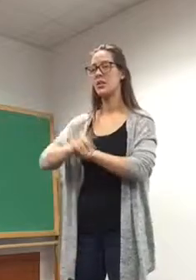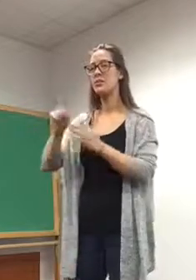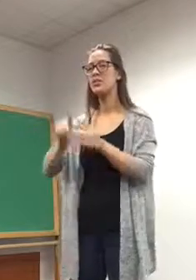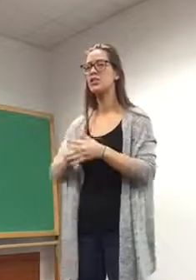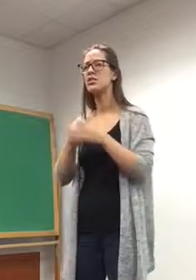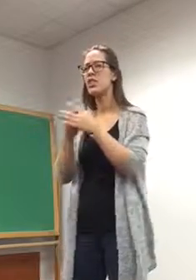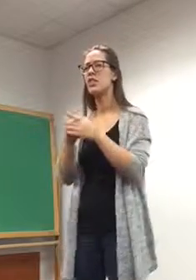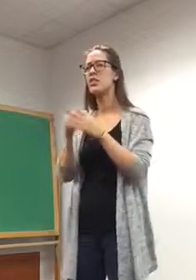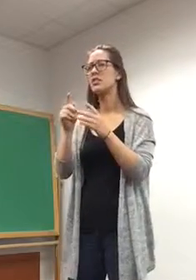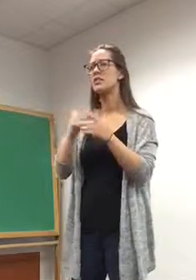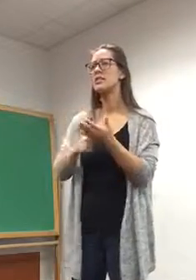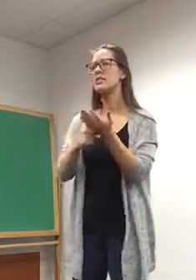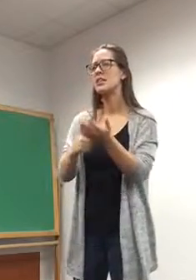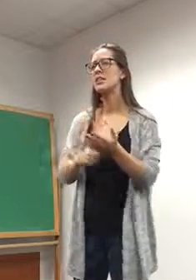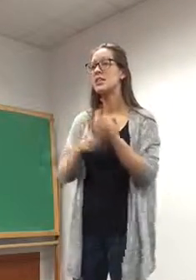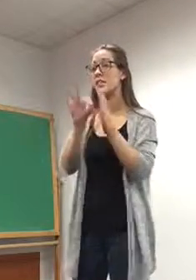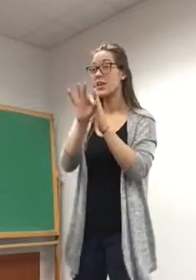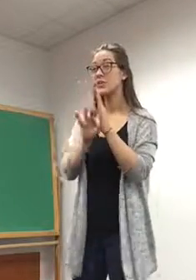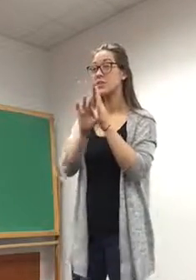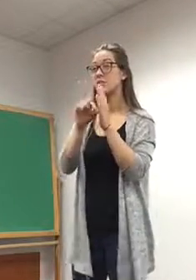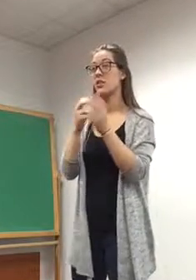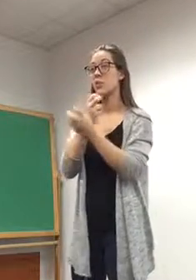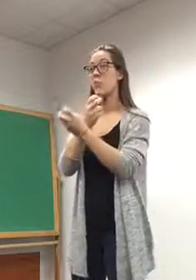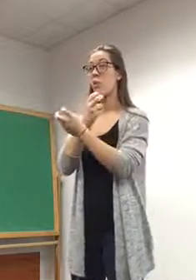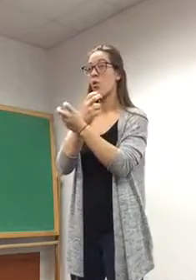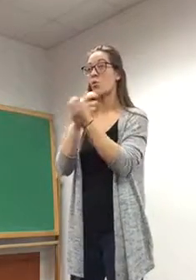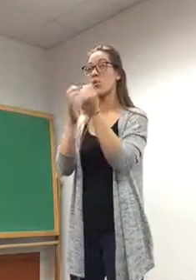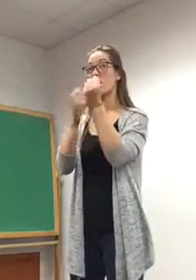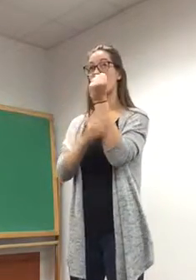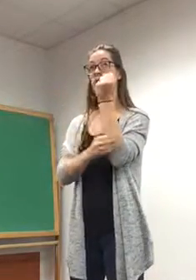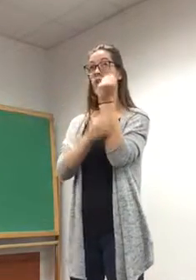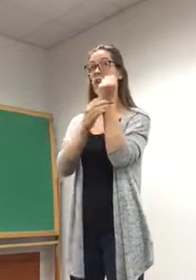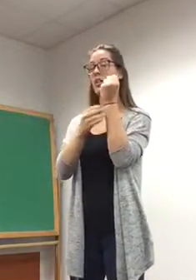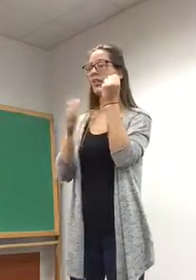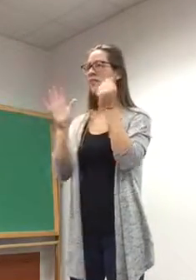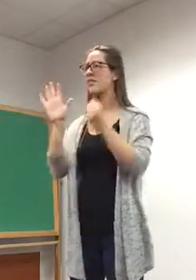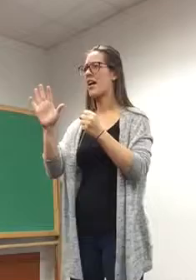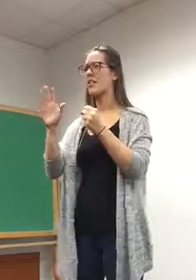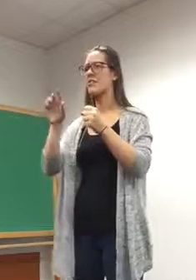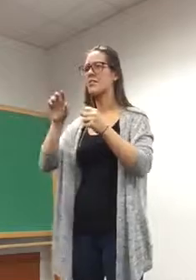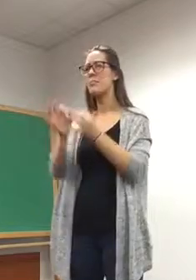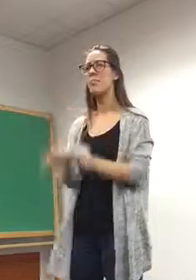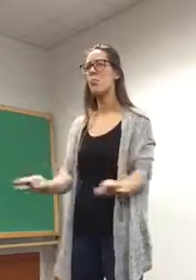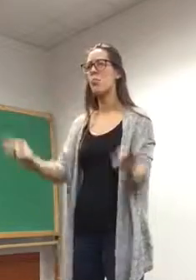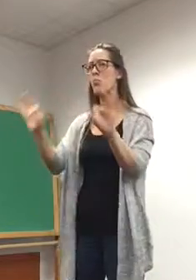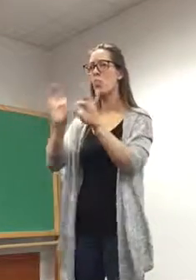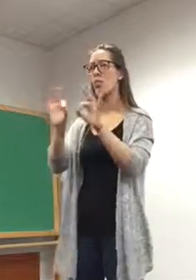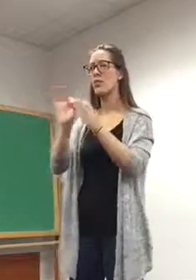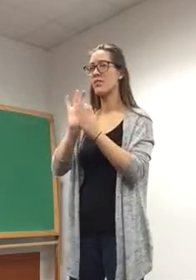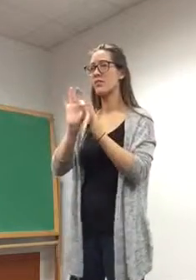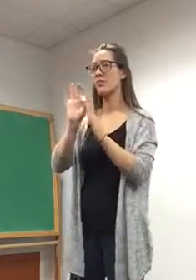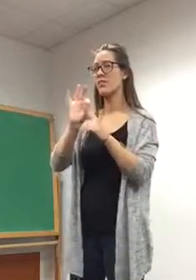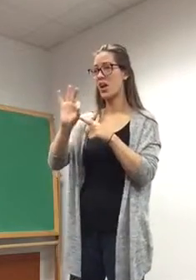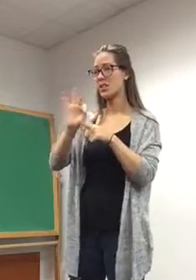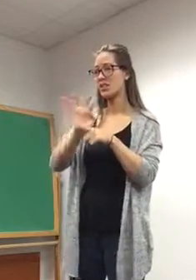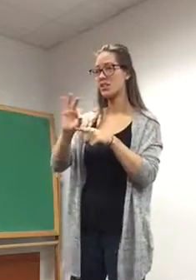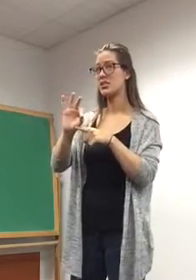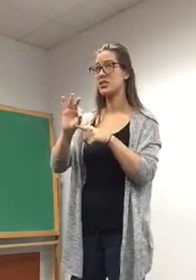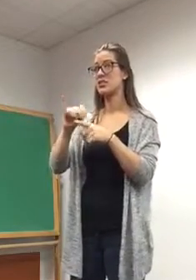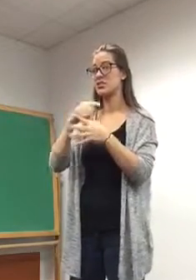the bone has 5 main functions. There are 5 things that your skeletal system does for your body. You remember this discussion? Could